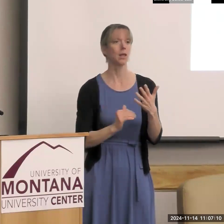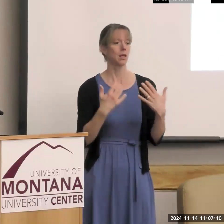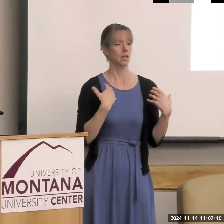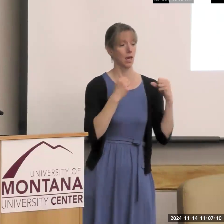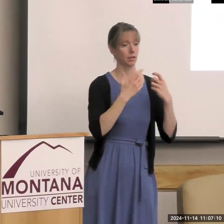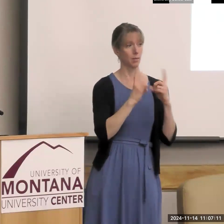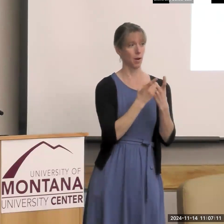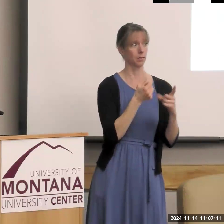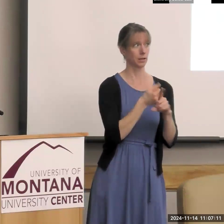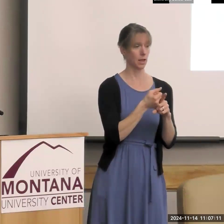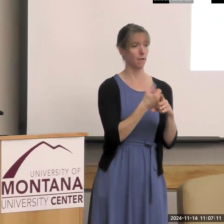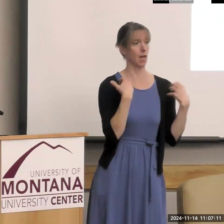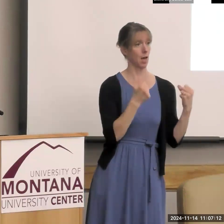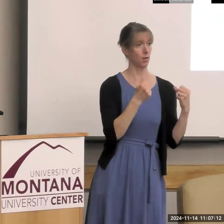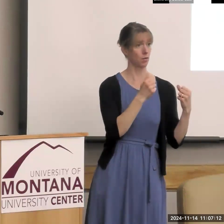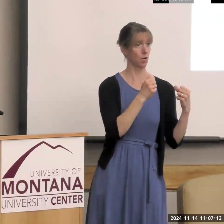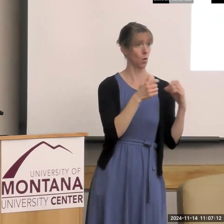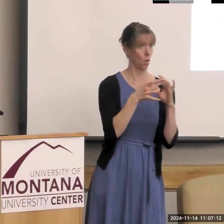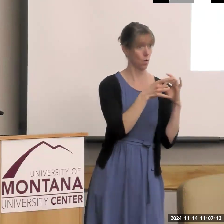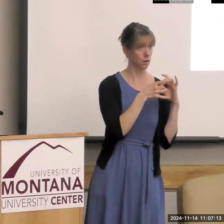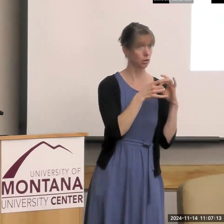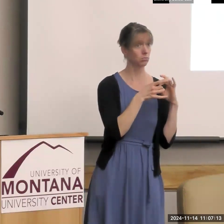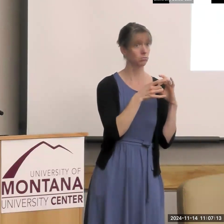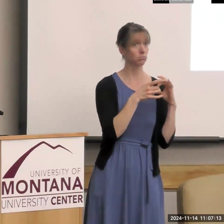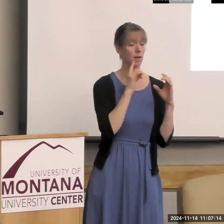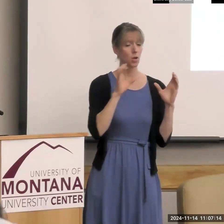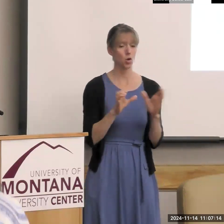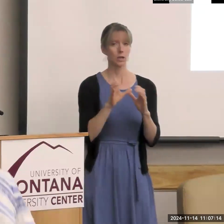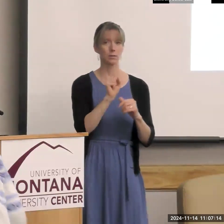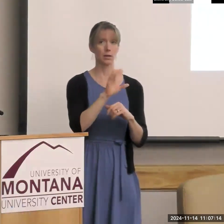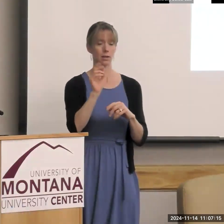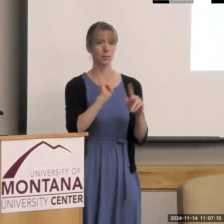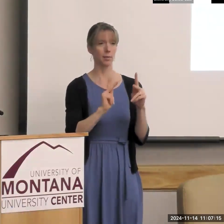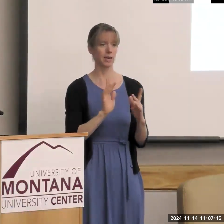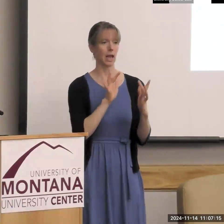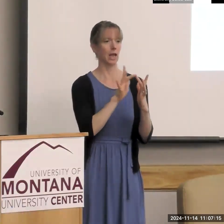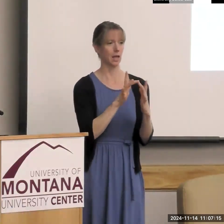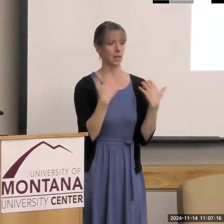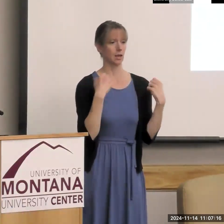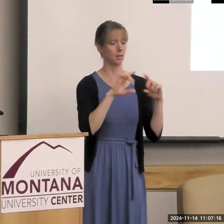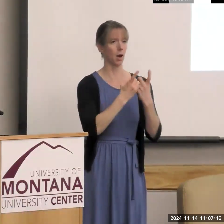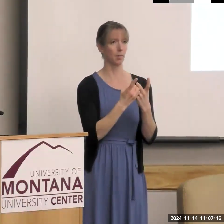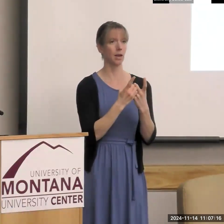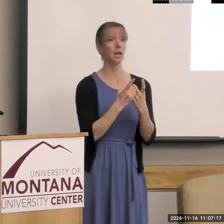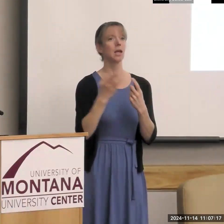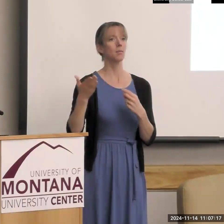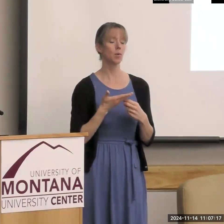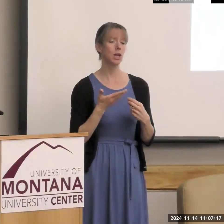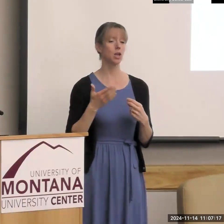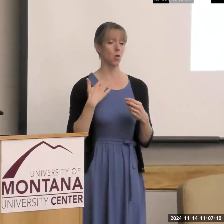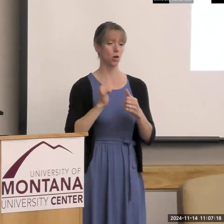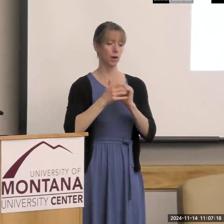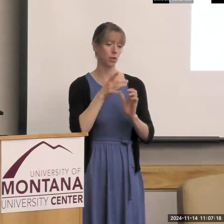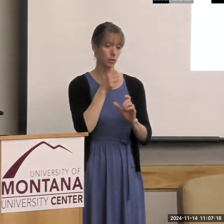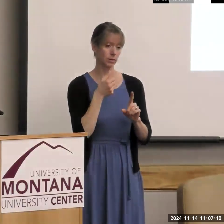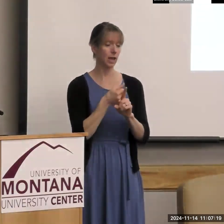has a community health coalition, I'm encouraging our Special Olympics folks to reach out to the health department. Bring your healthy athlete that's been trained as a